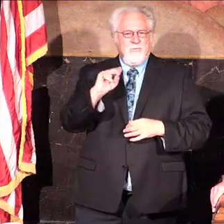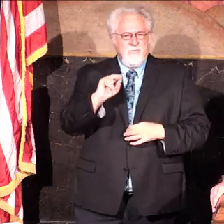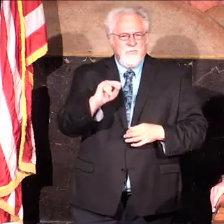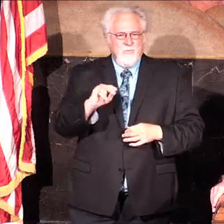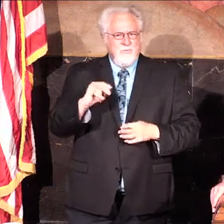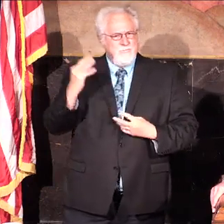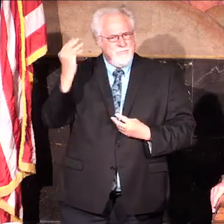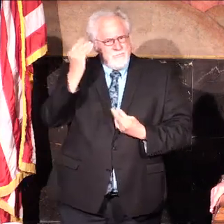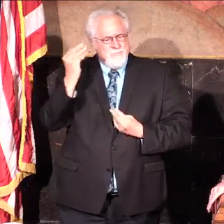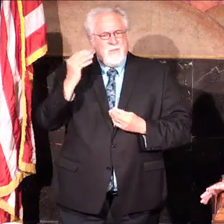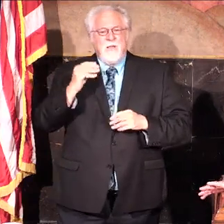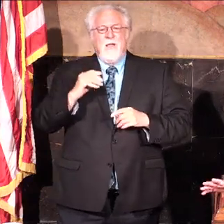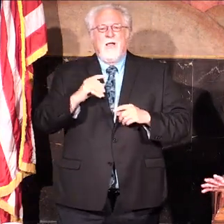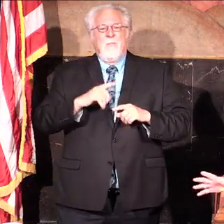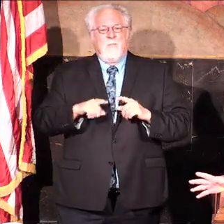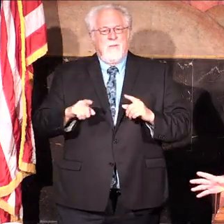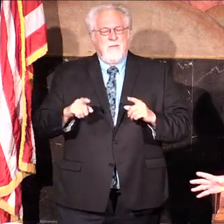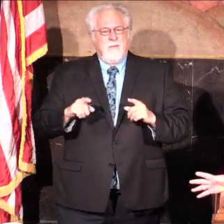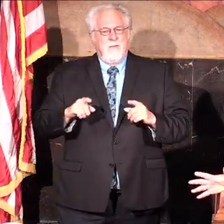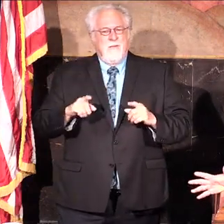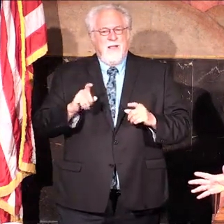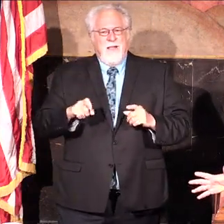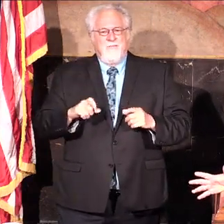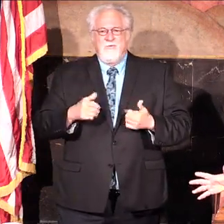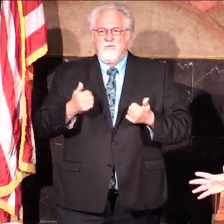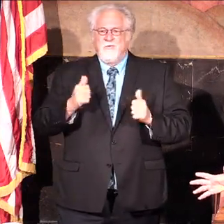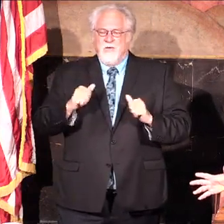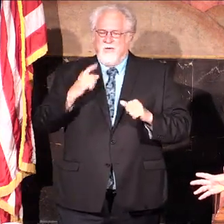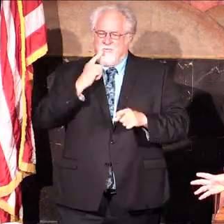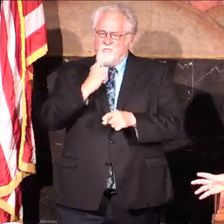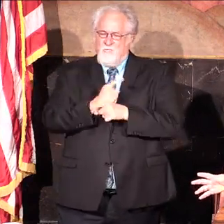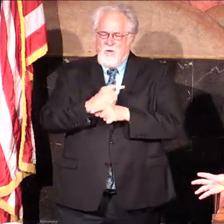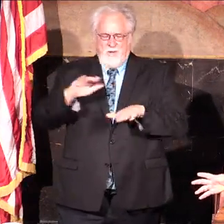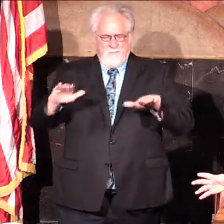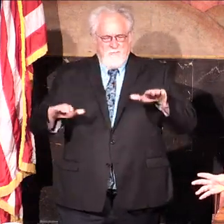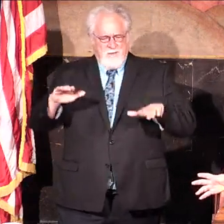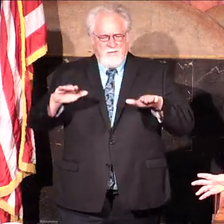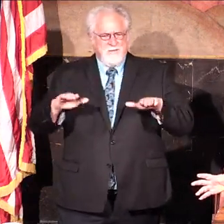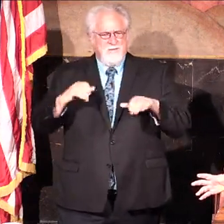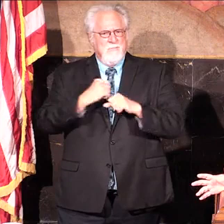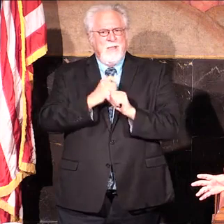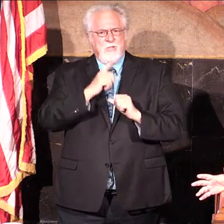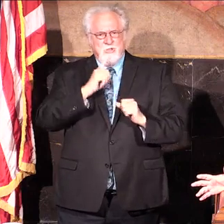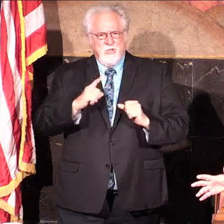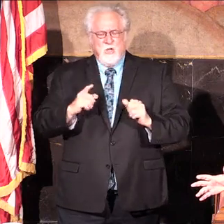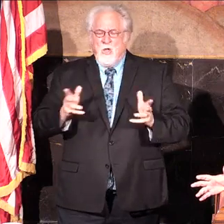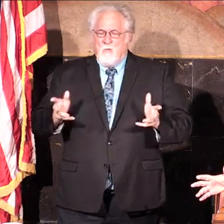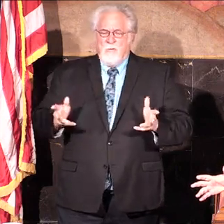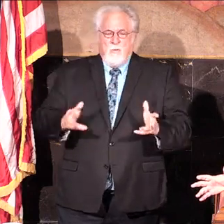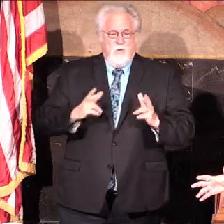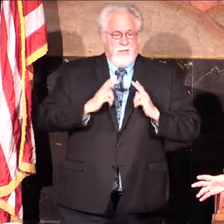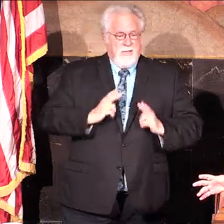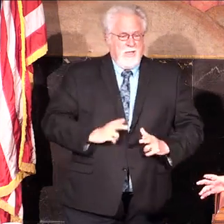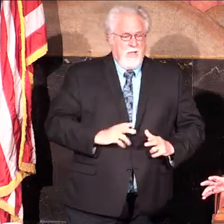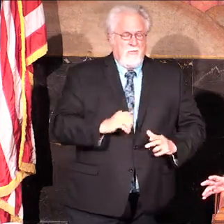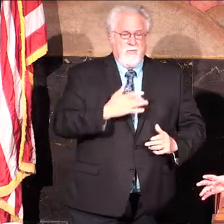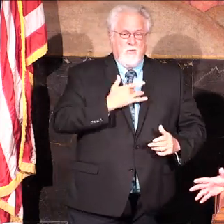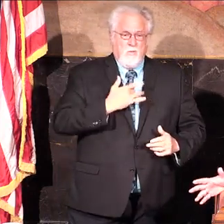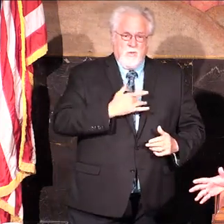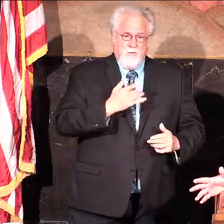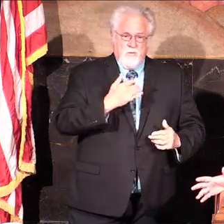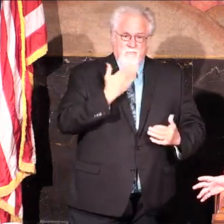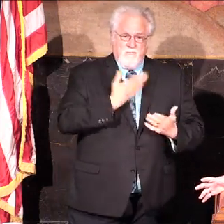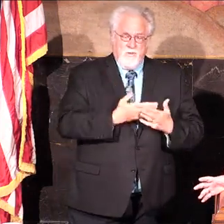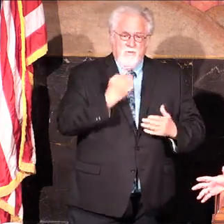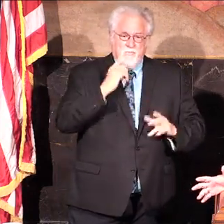time, you've got to strike the right balance and make sure that you're promoting the health and welfare of the